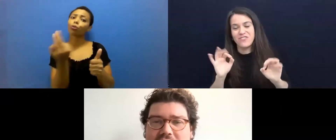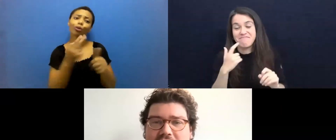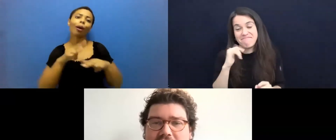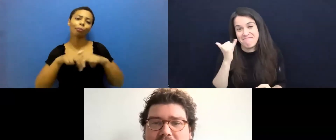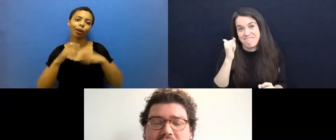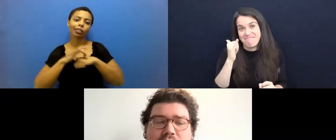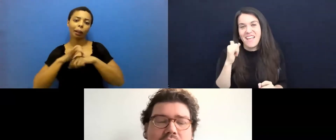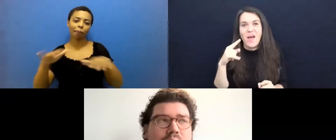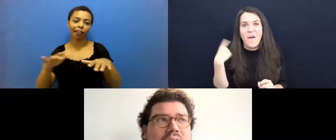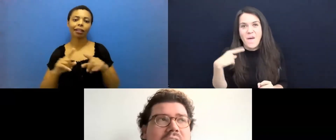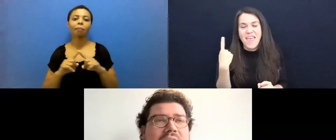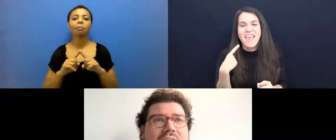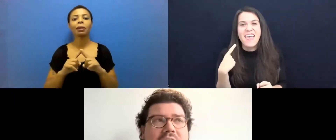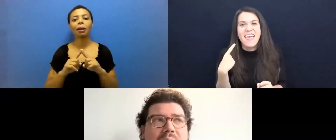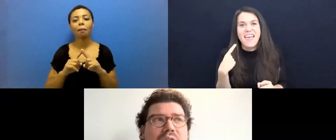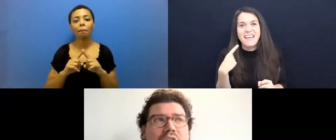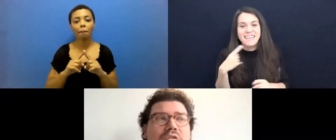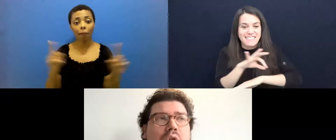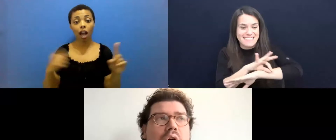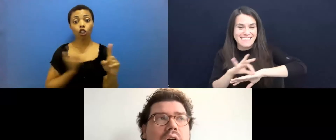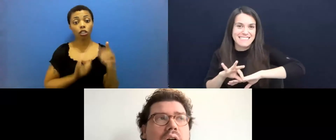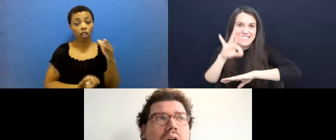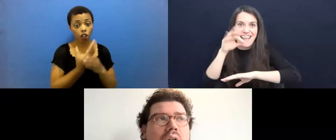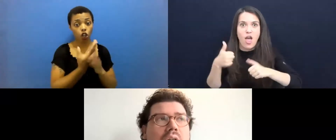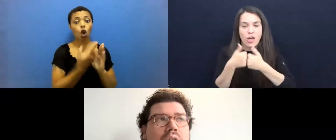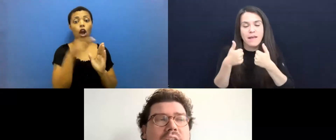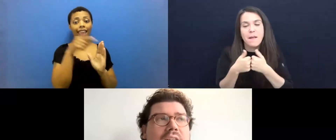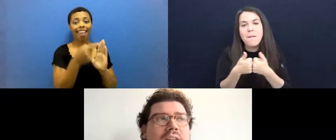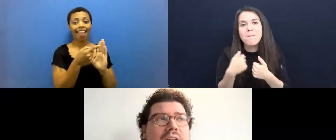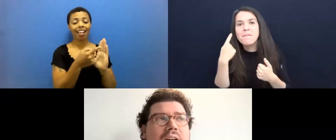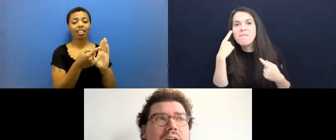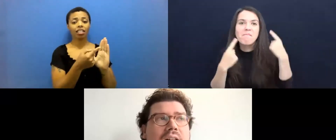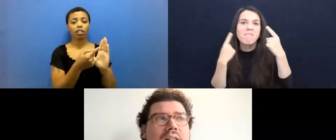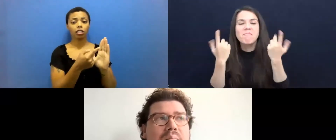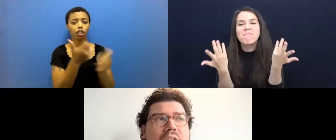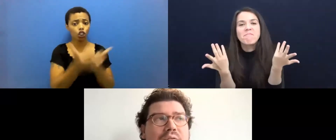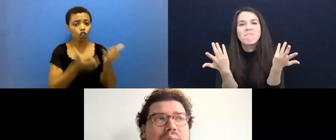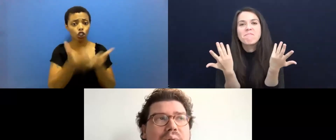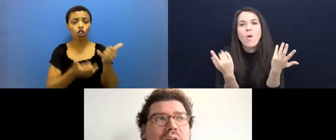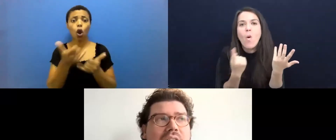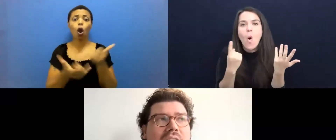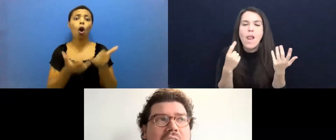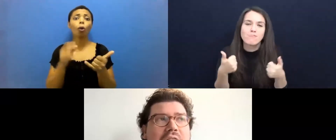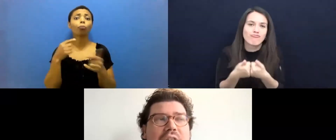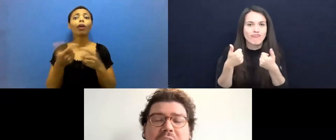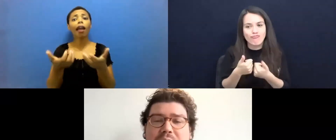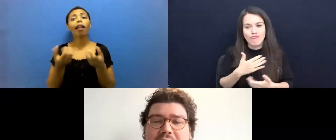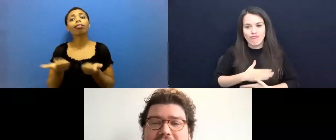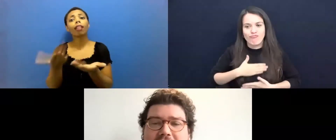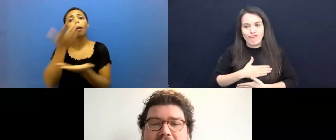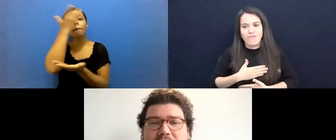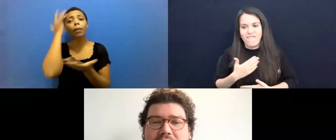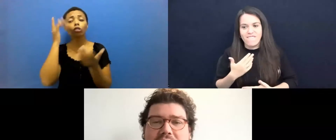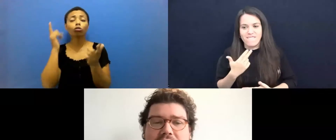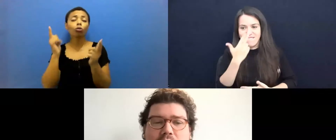actually, because we designed this game just for creating a playful and fun